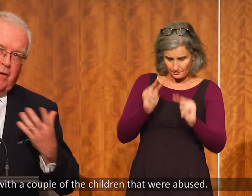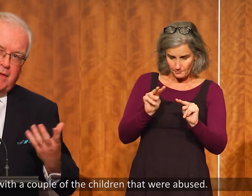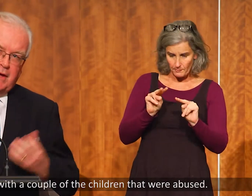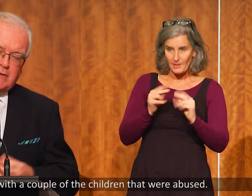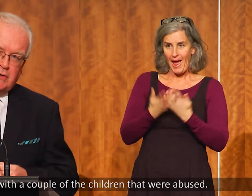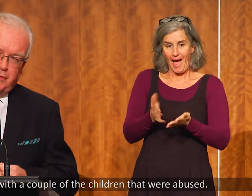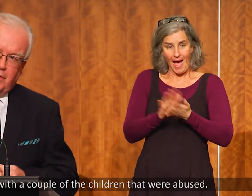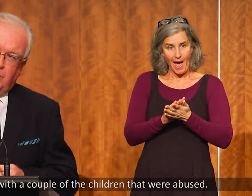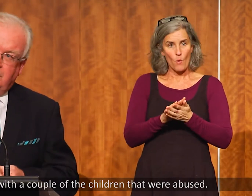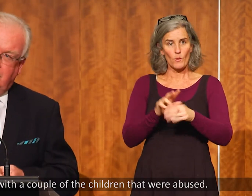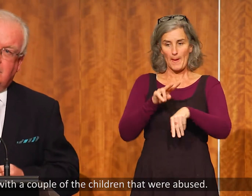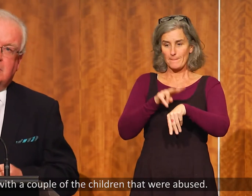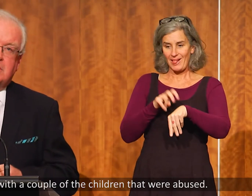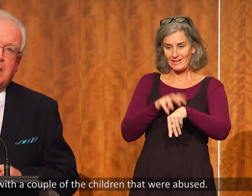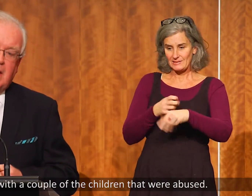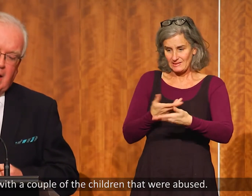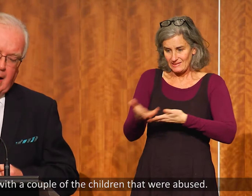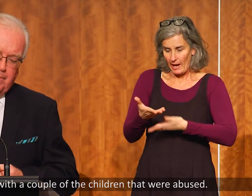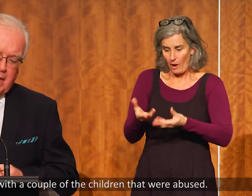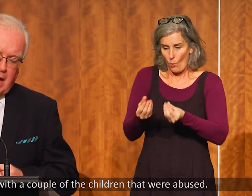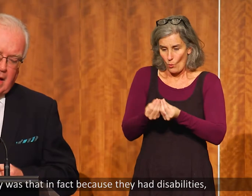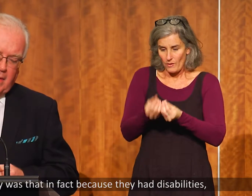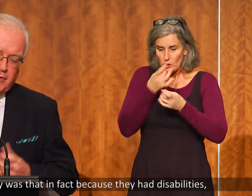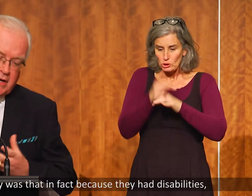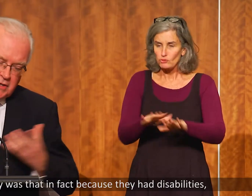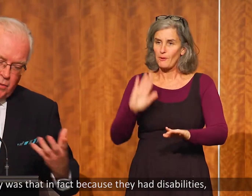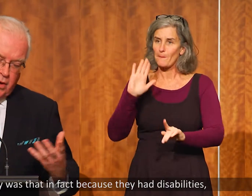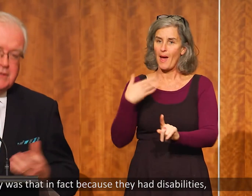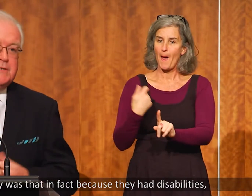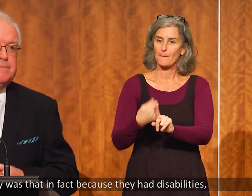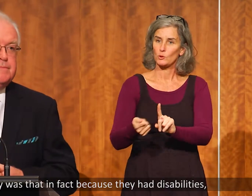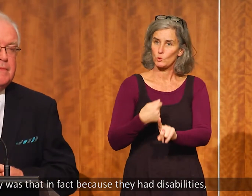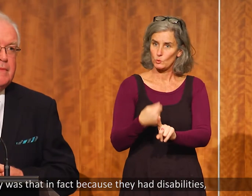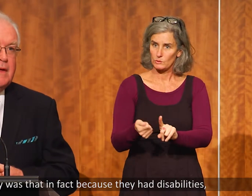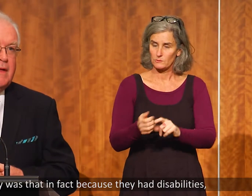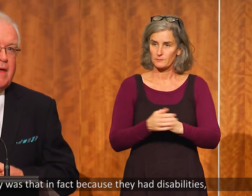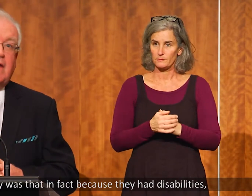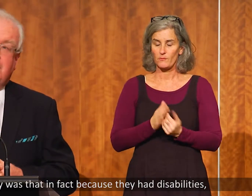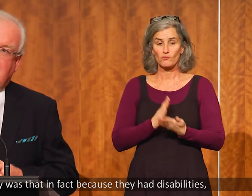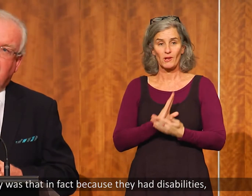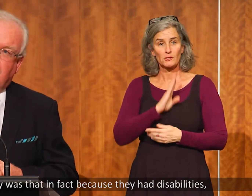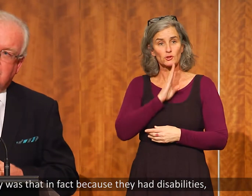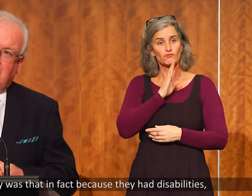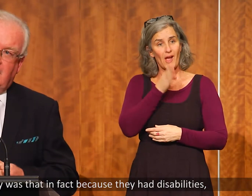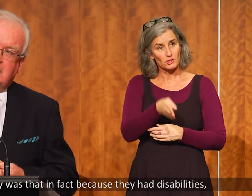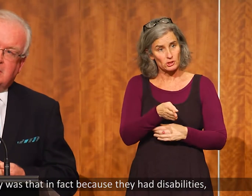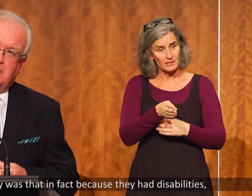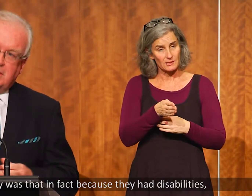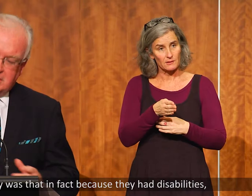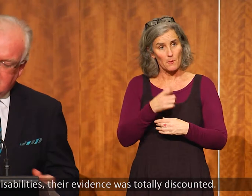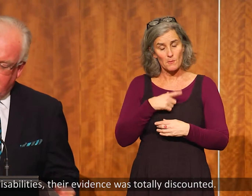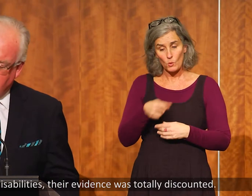a couple of the children that were abused. And the tragedy was that in fact, because they